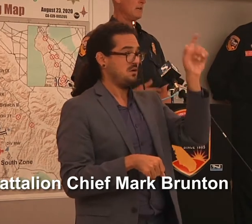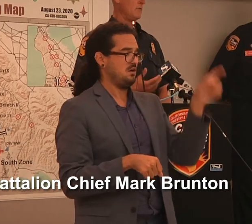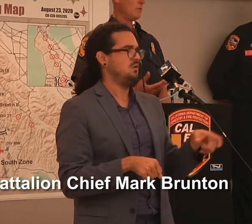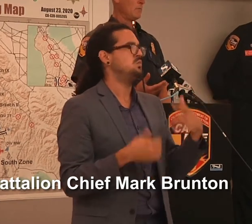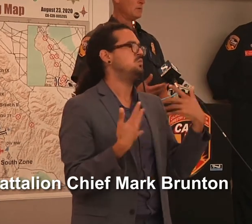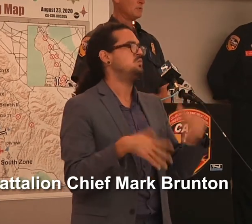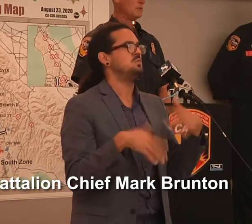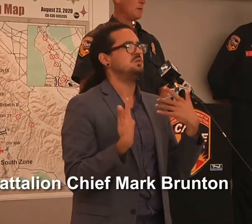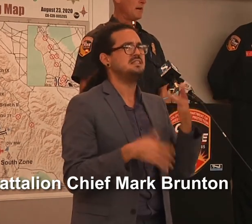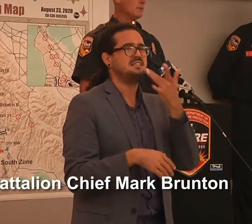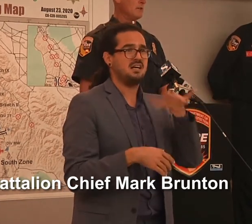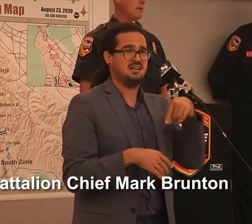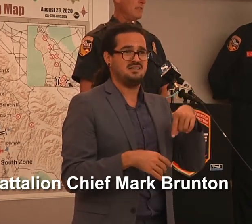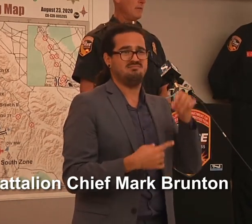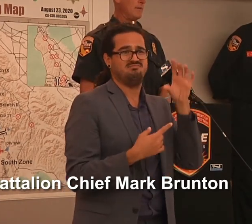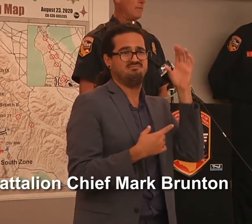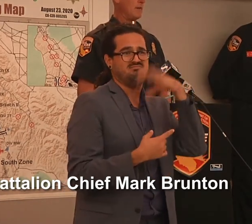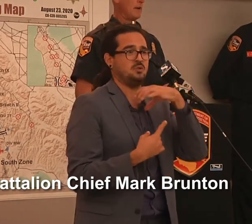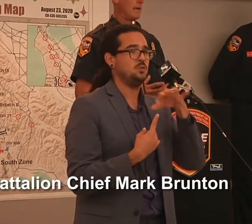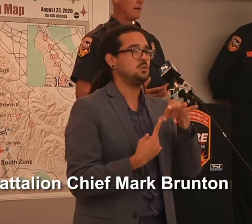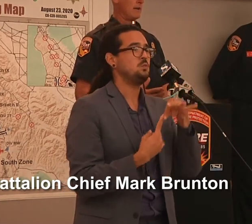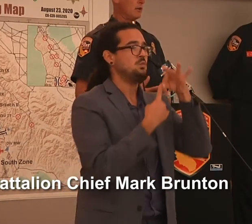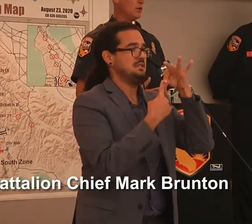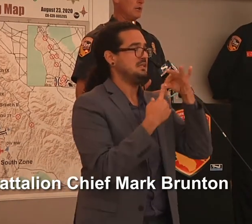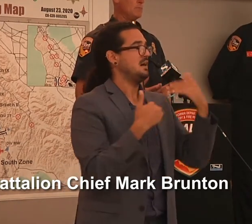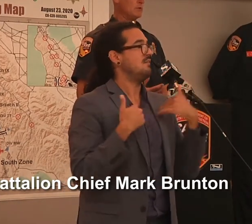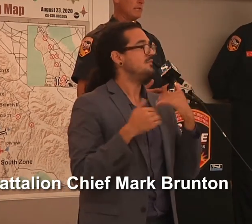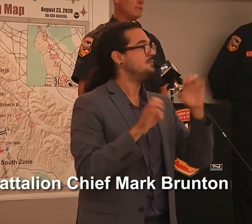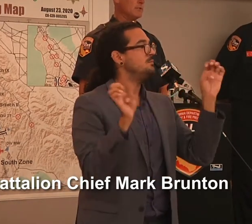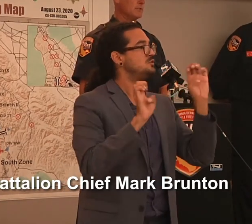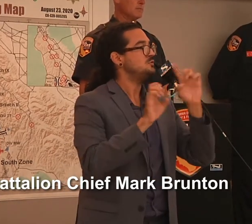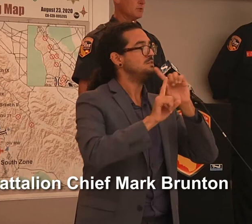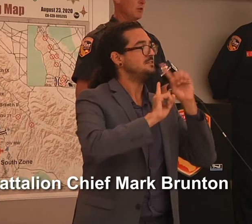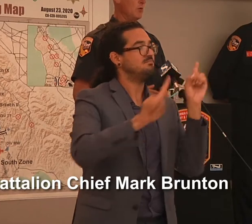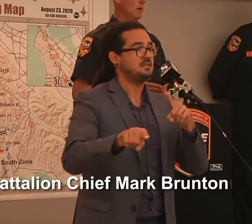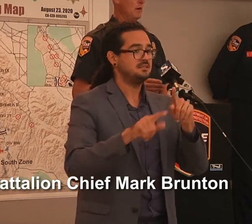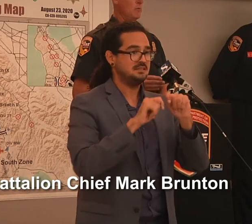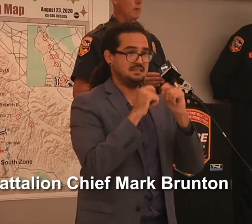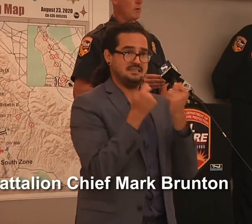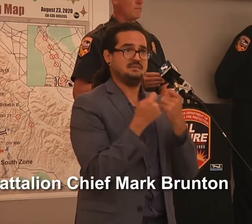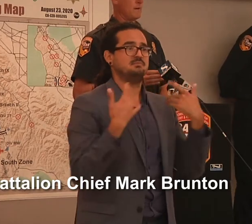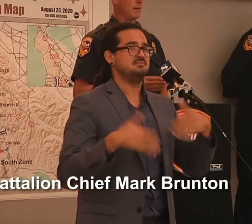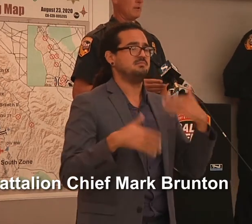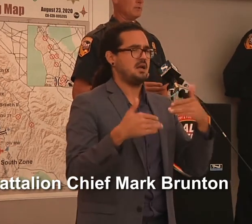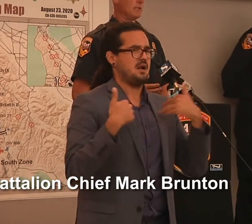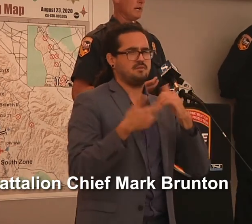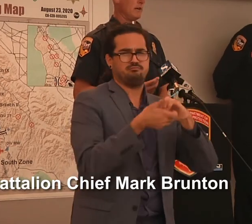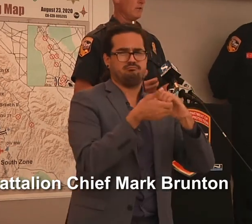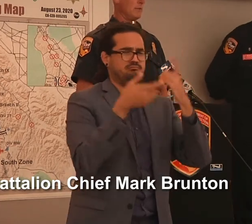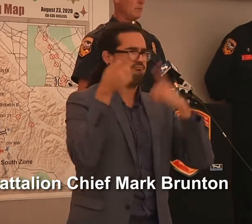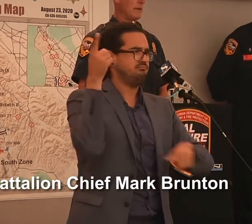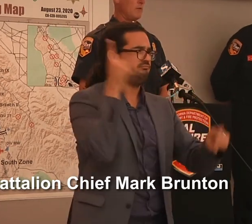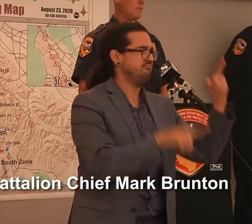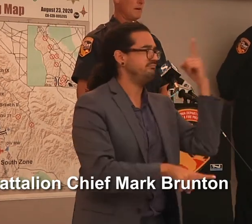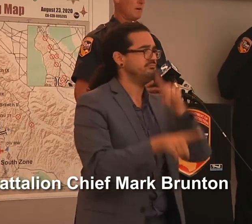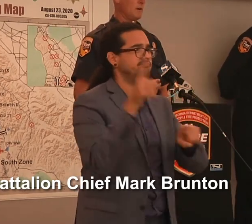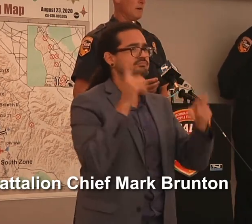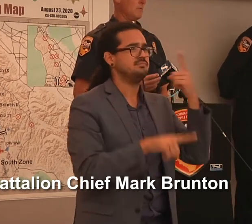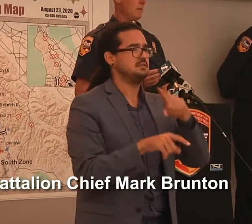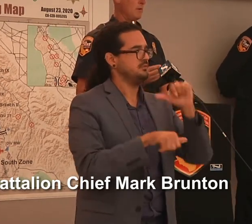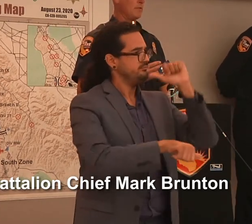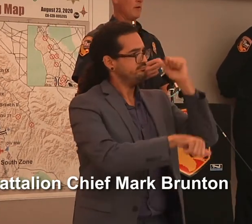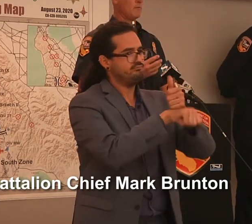fact, in emergency response, that we have a very good mutual aid system. So we work very closely, not only with Cal